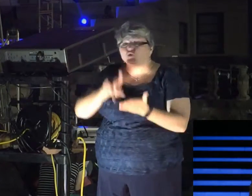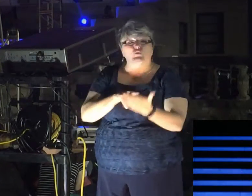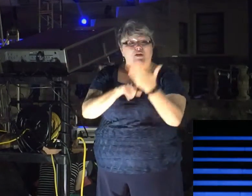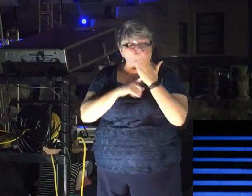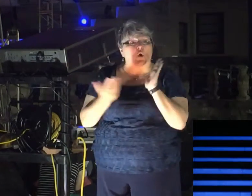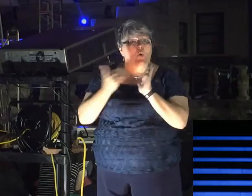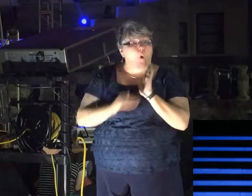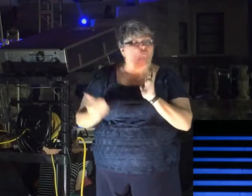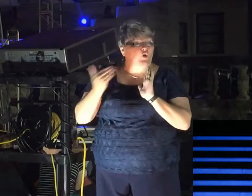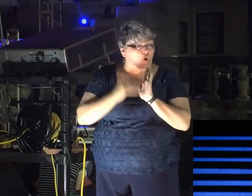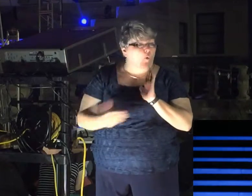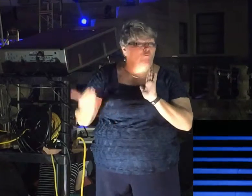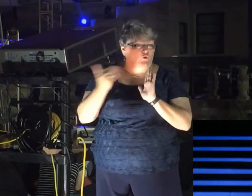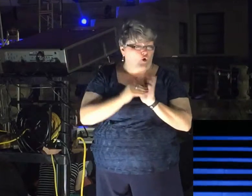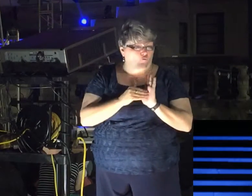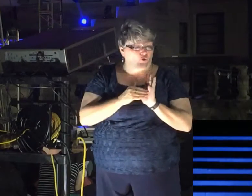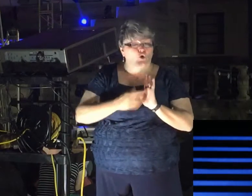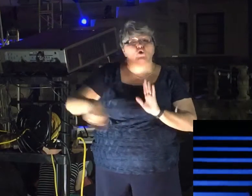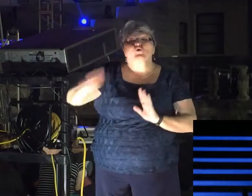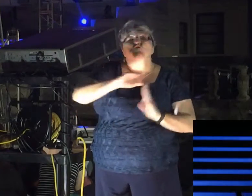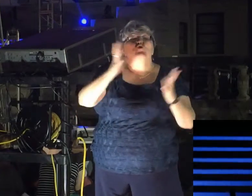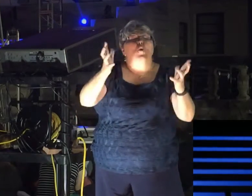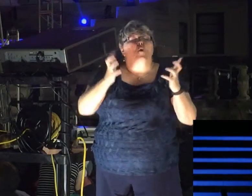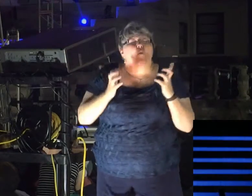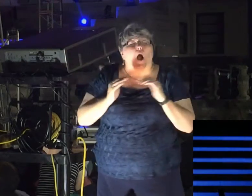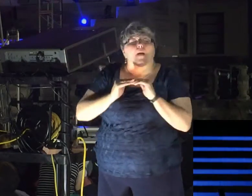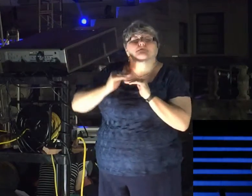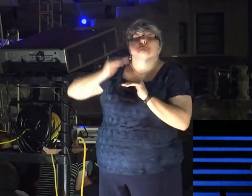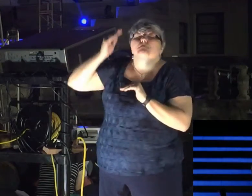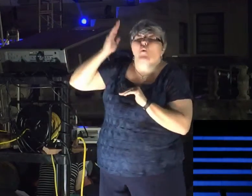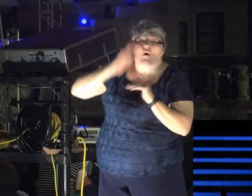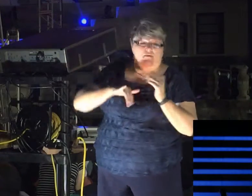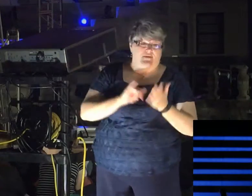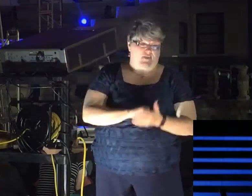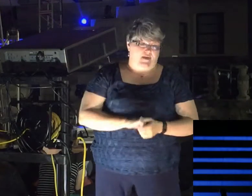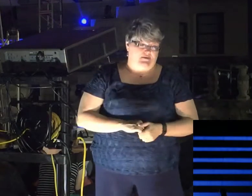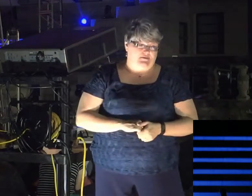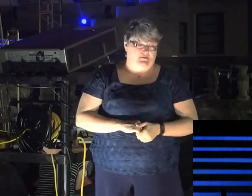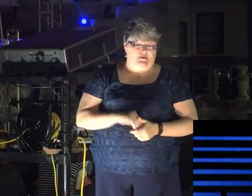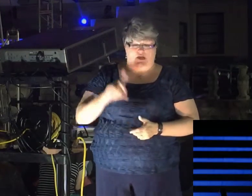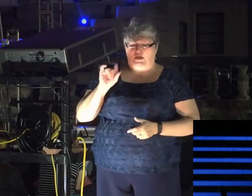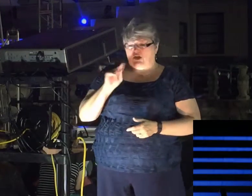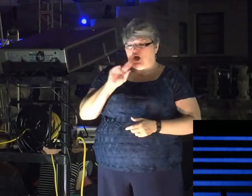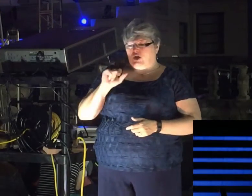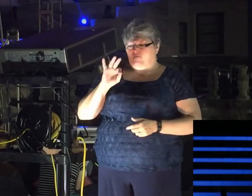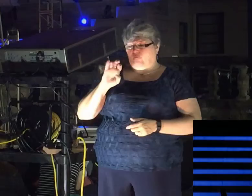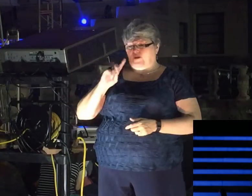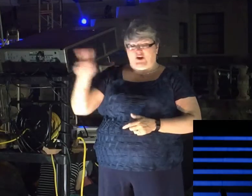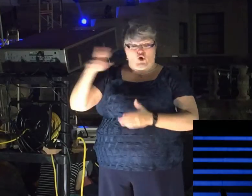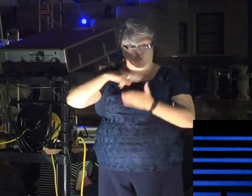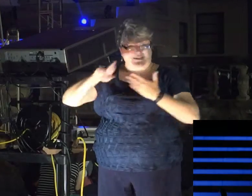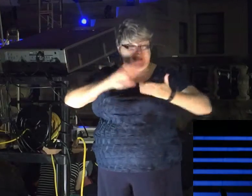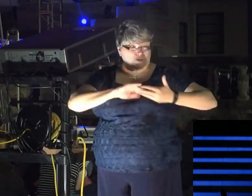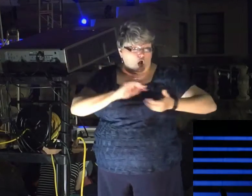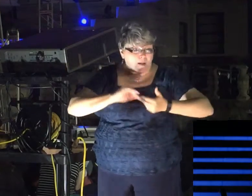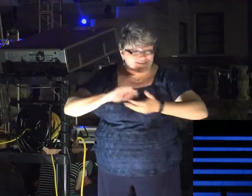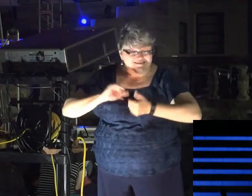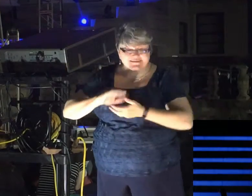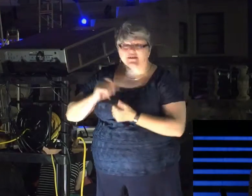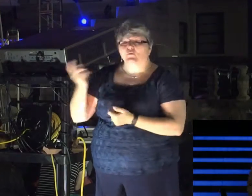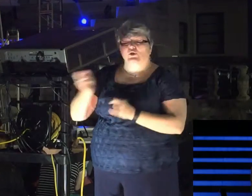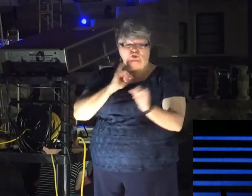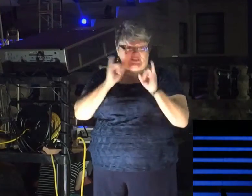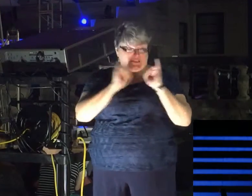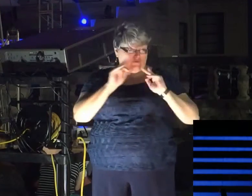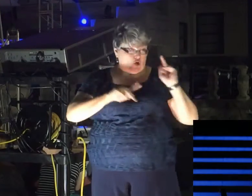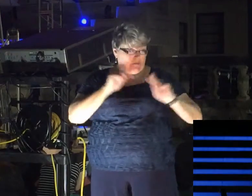with college students have shown over and over again, you want more than that. Donna Frieda, in her research about